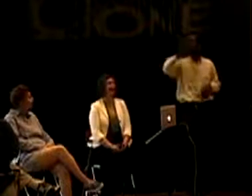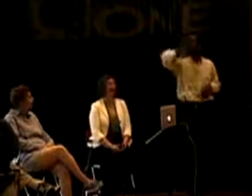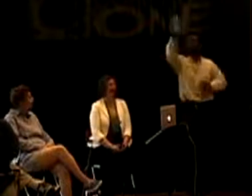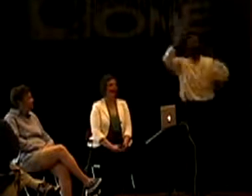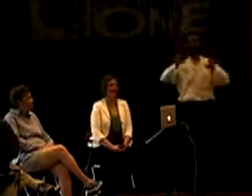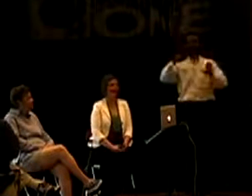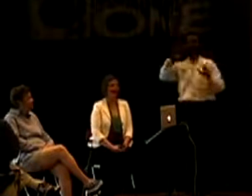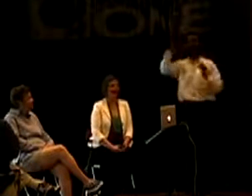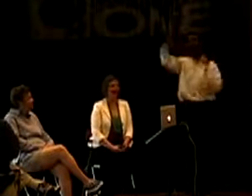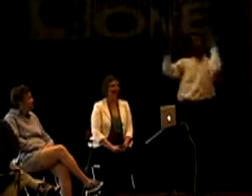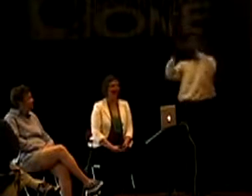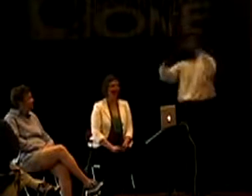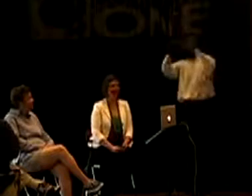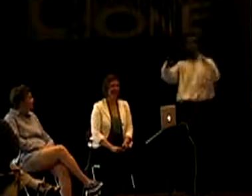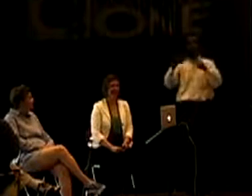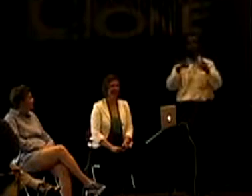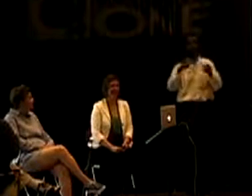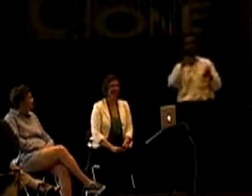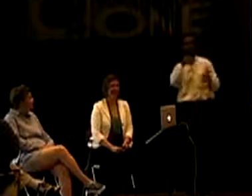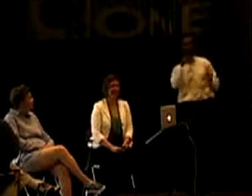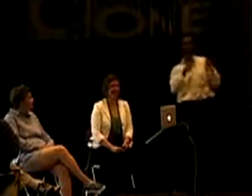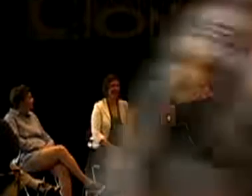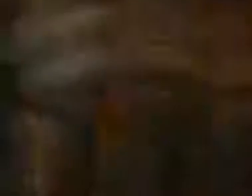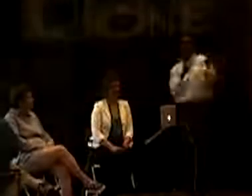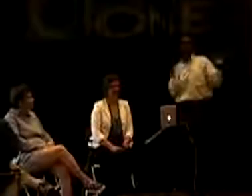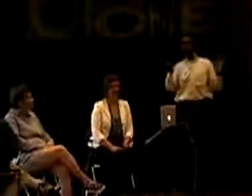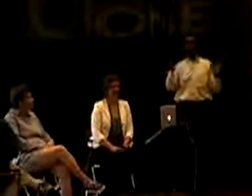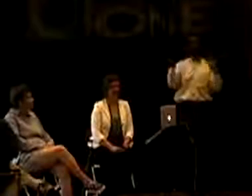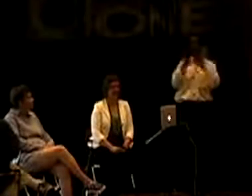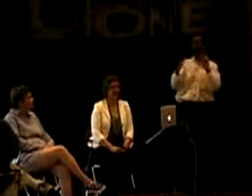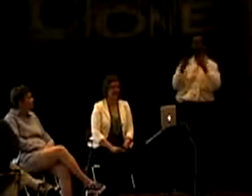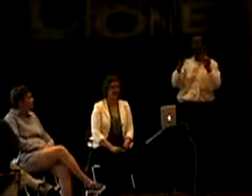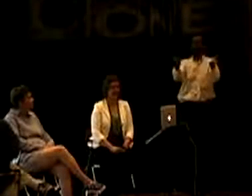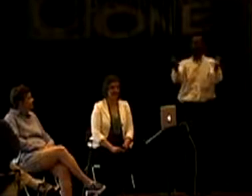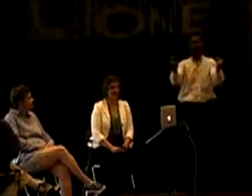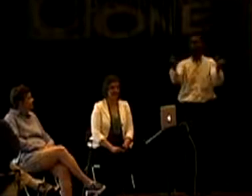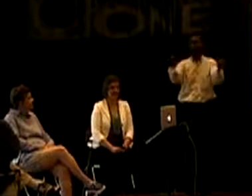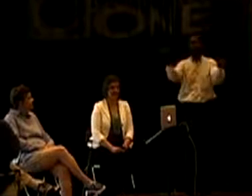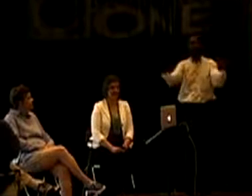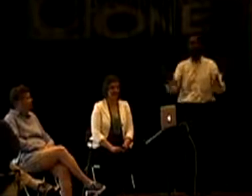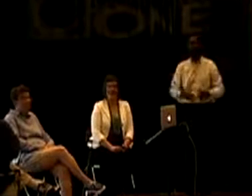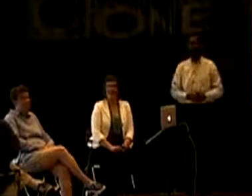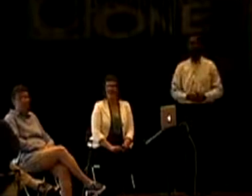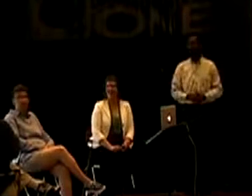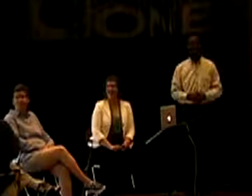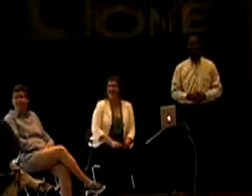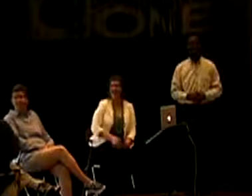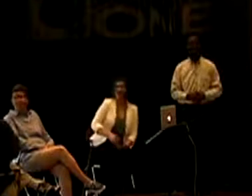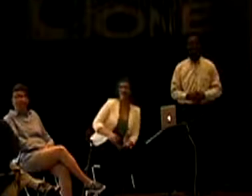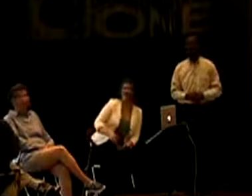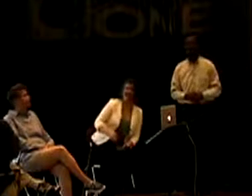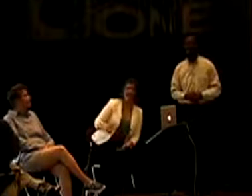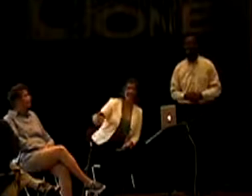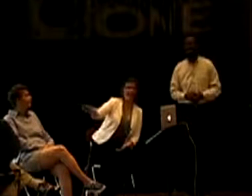I was wondering, why is it so many deaf folks seem to have questions and none of the hearing audio? Where are